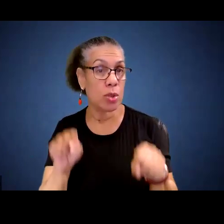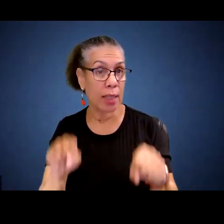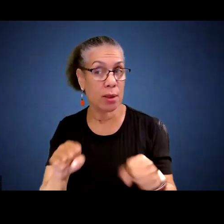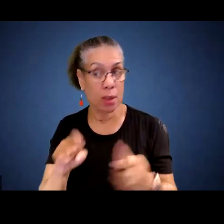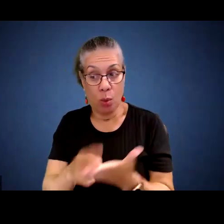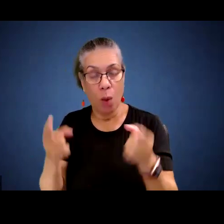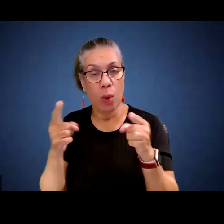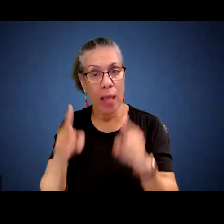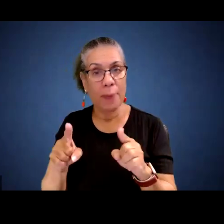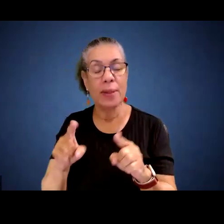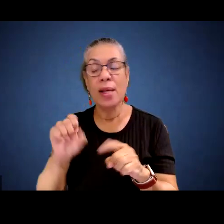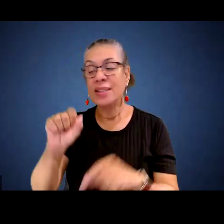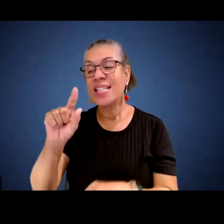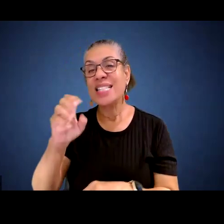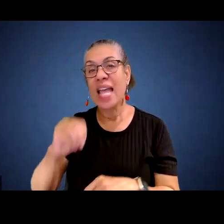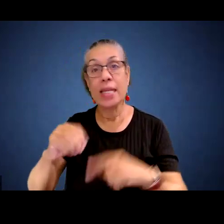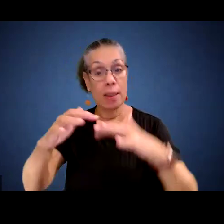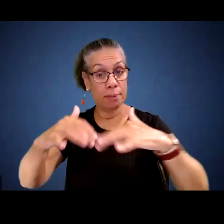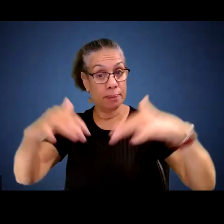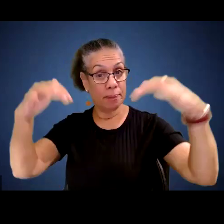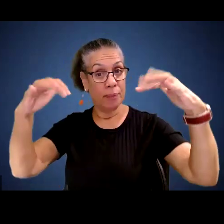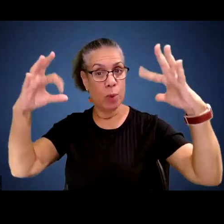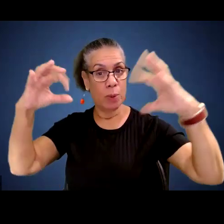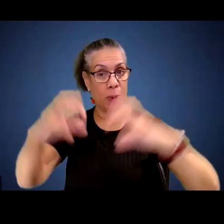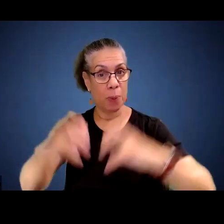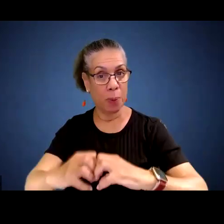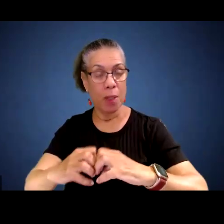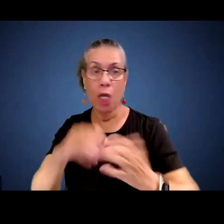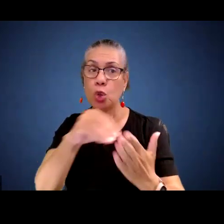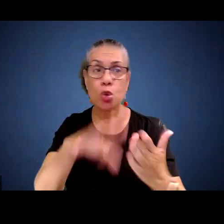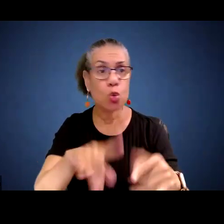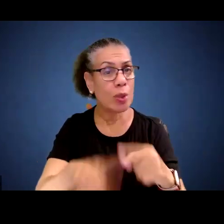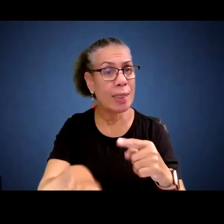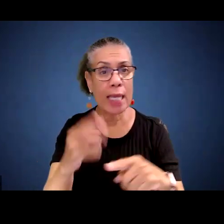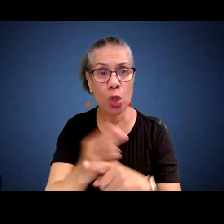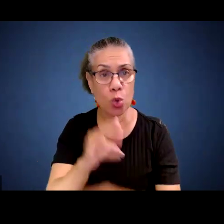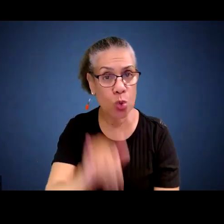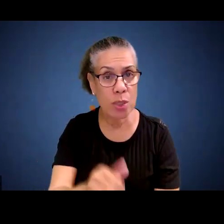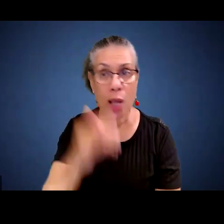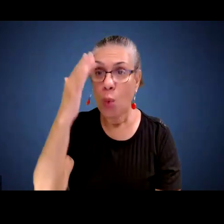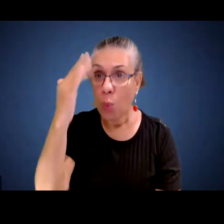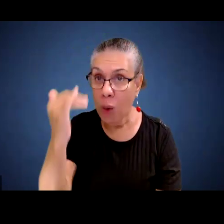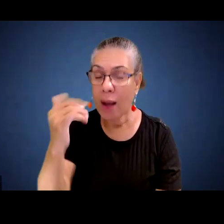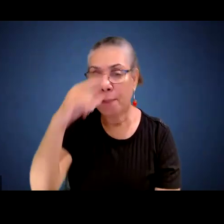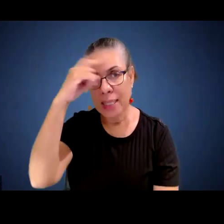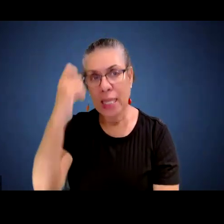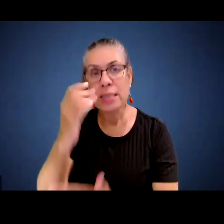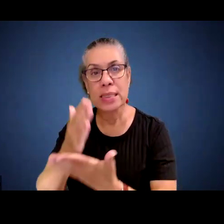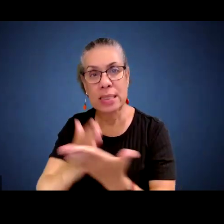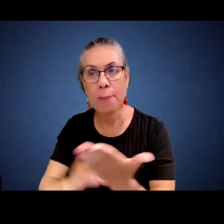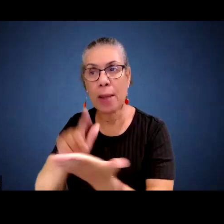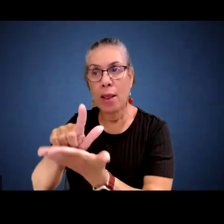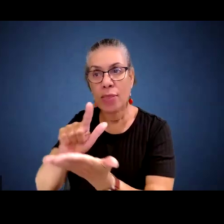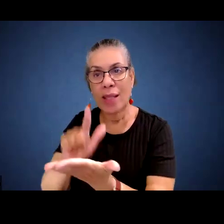happening is a stadium will be demolished this fall and not available for your students, actually, because of some of the legal questions